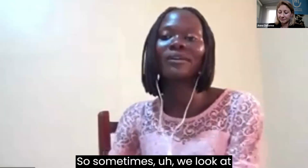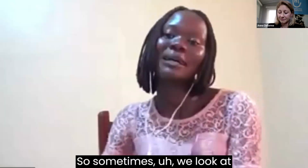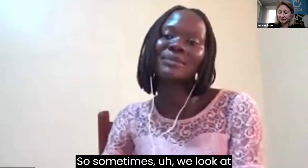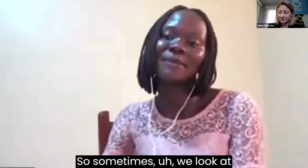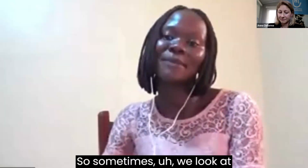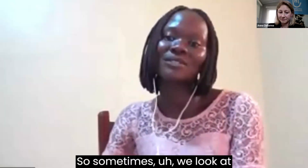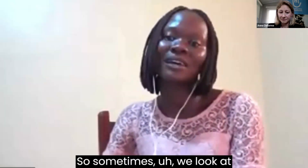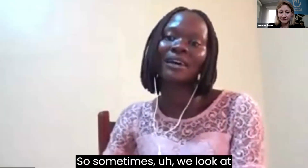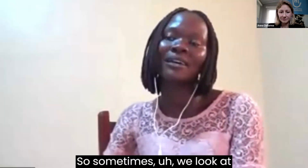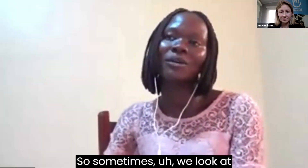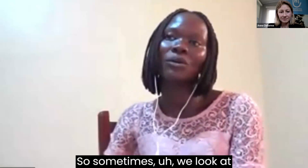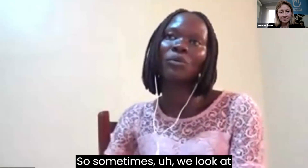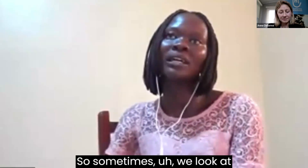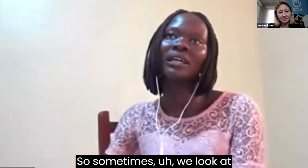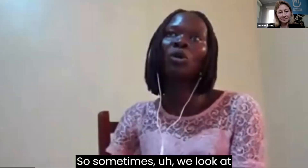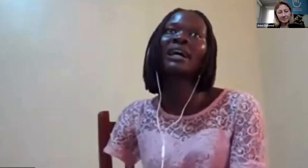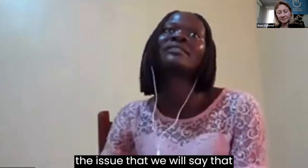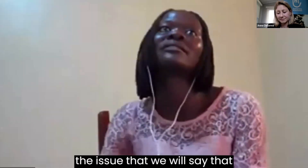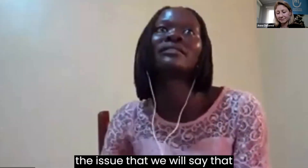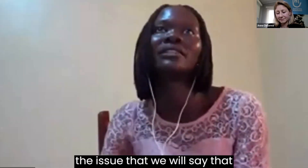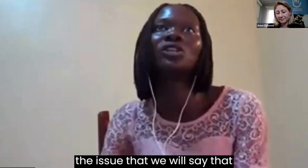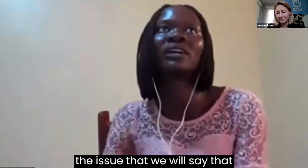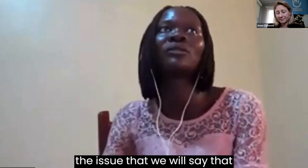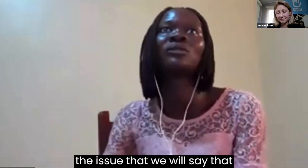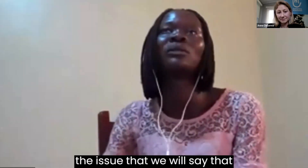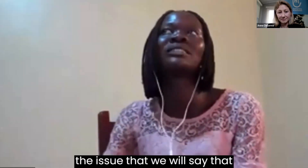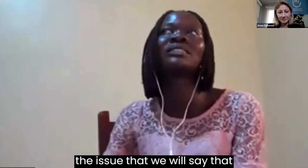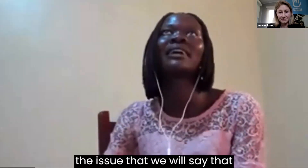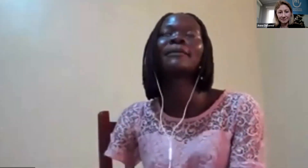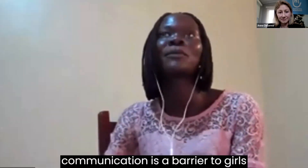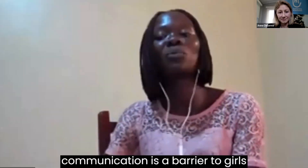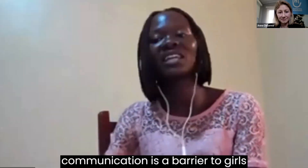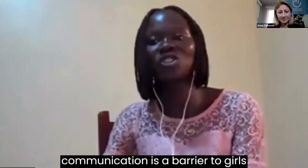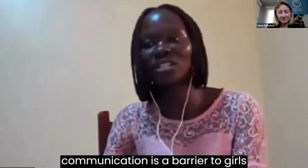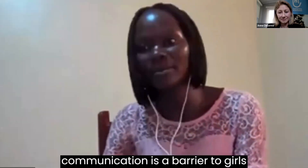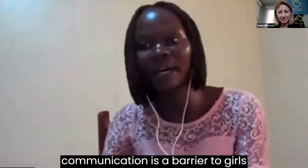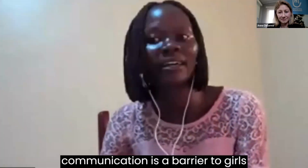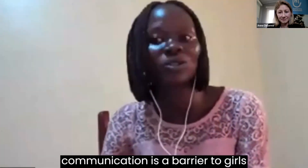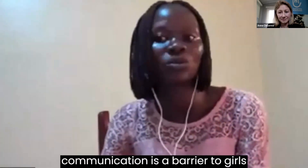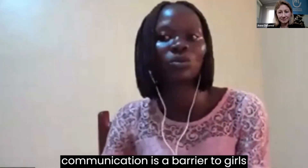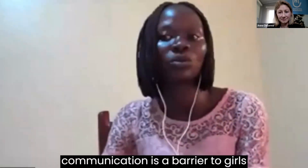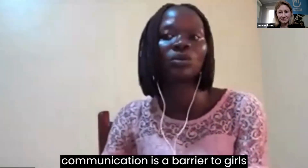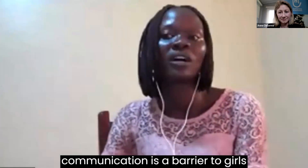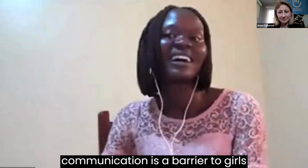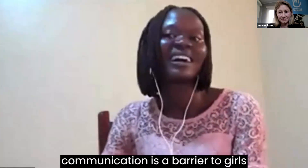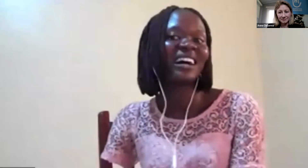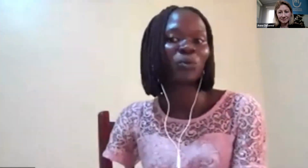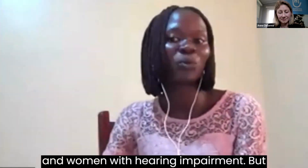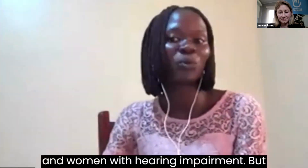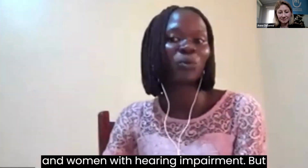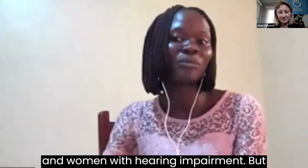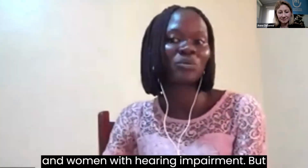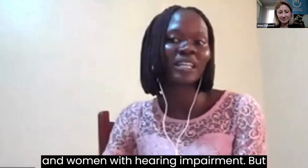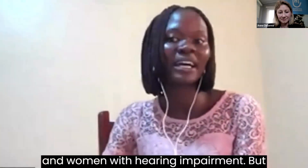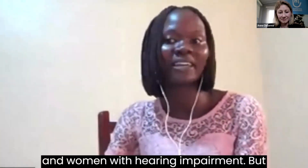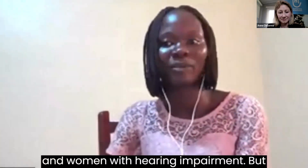So sometimes we look at the issue that we will say that communication is a barrier to girls or women